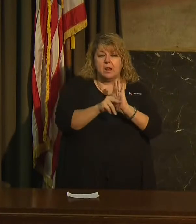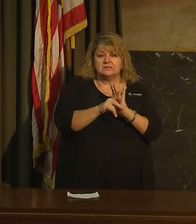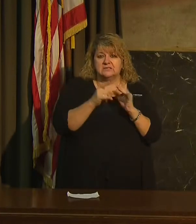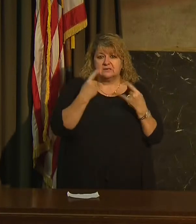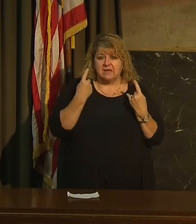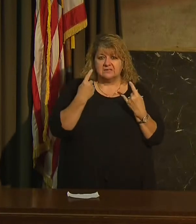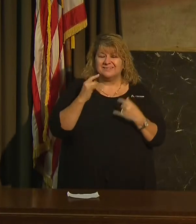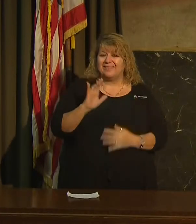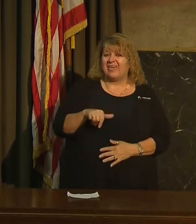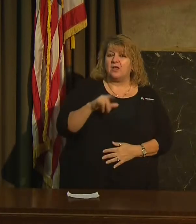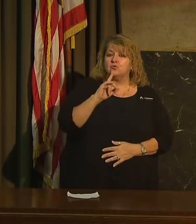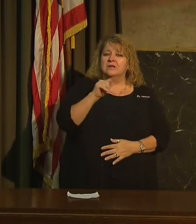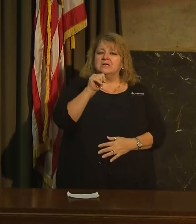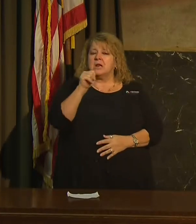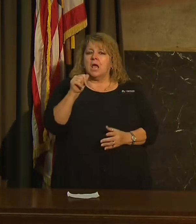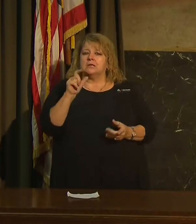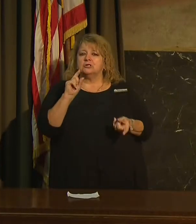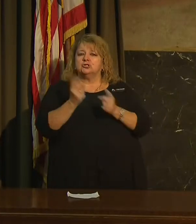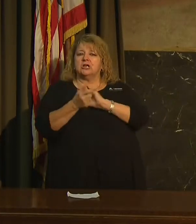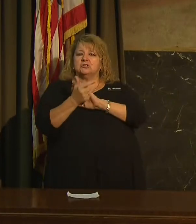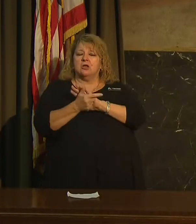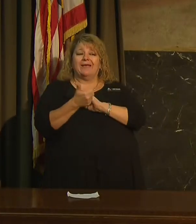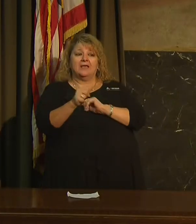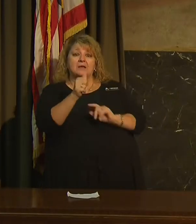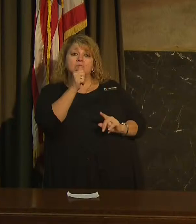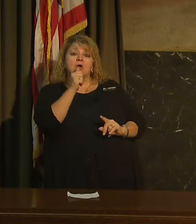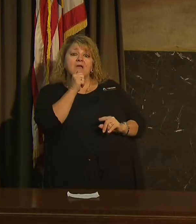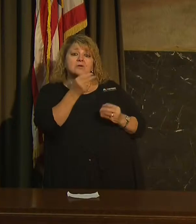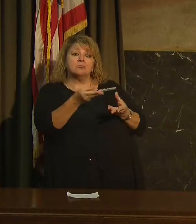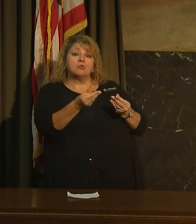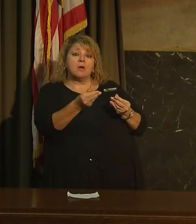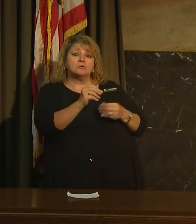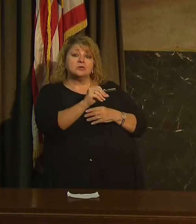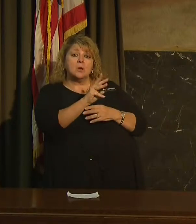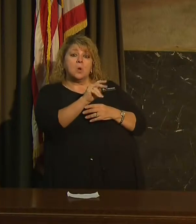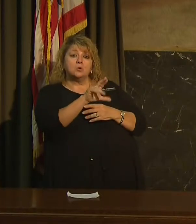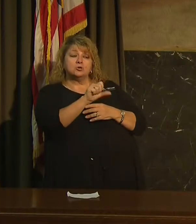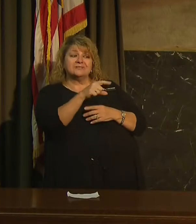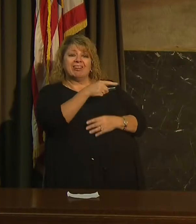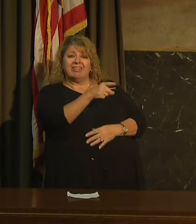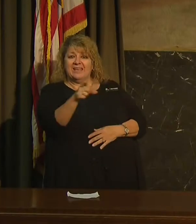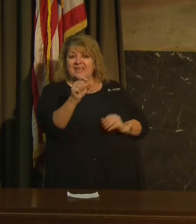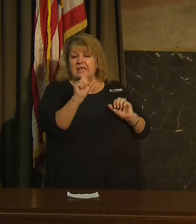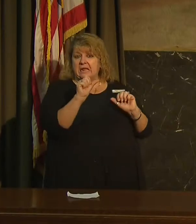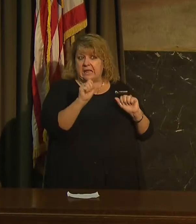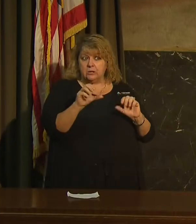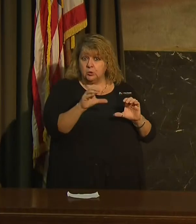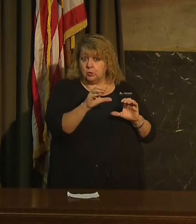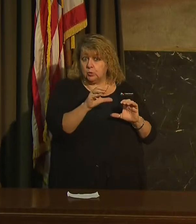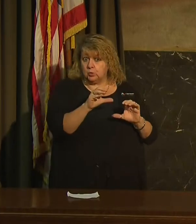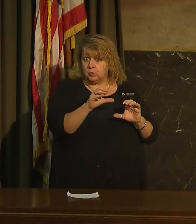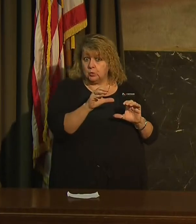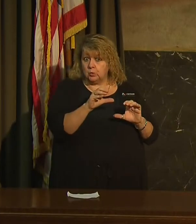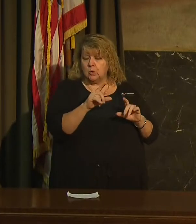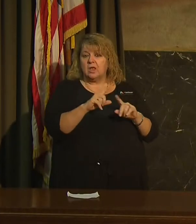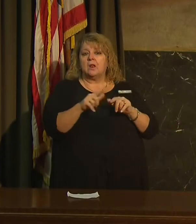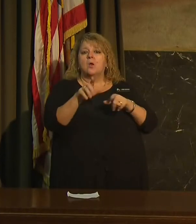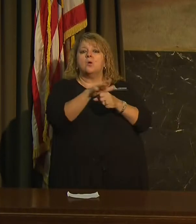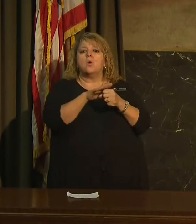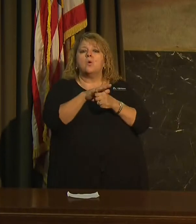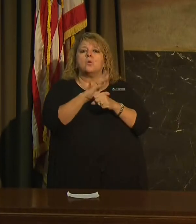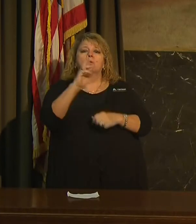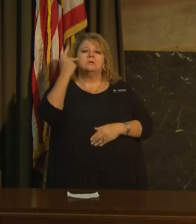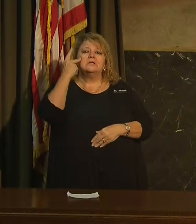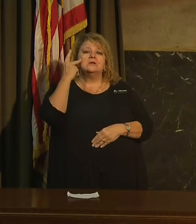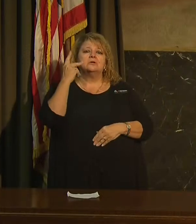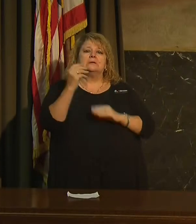law. Private property owners always get to do things like that that are more restrictive, and certainly local political leaders have always